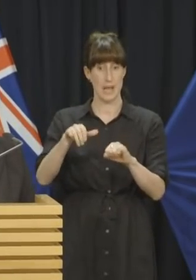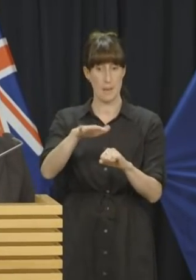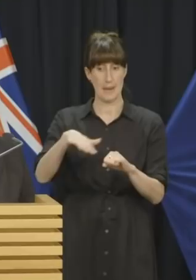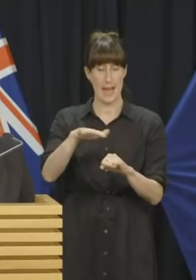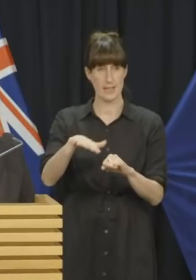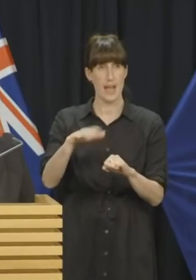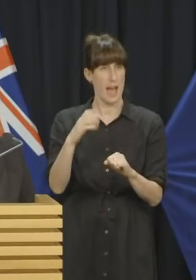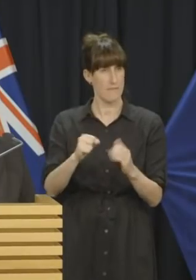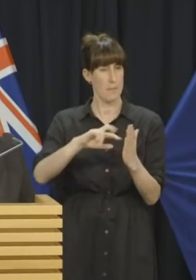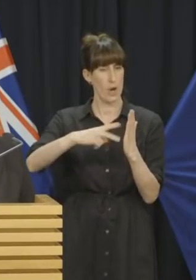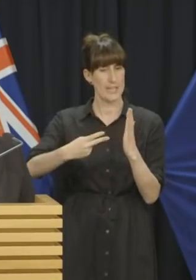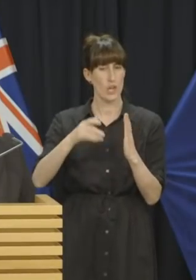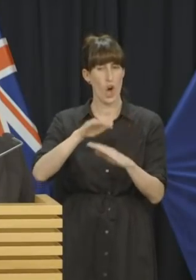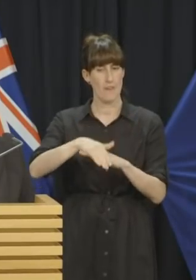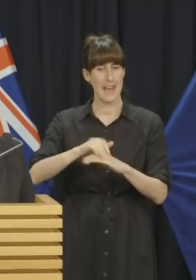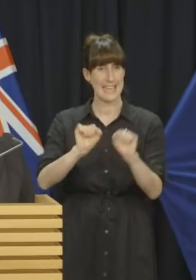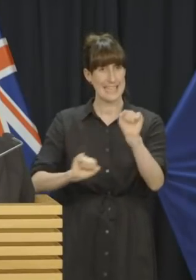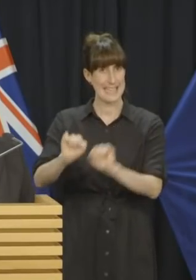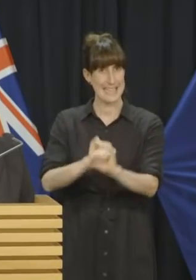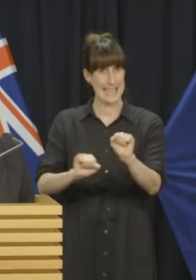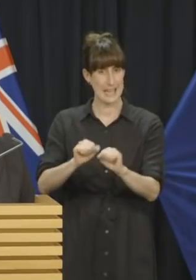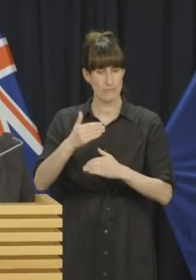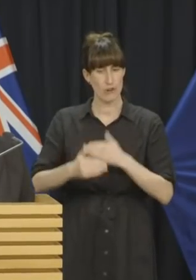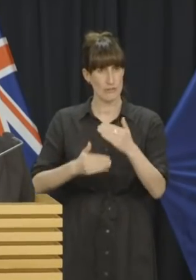response. Those instances